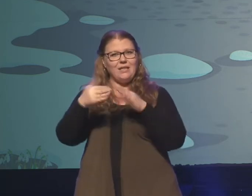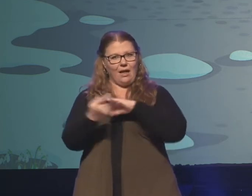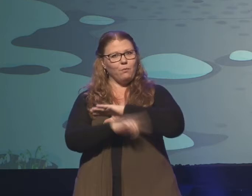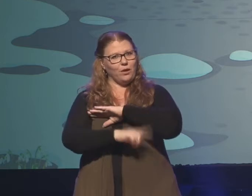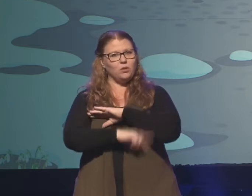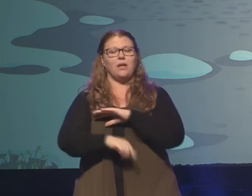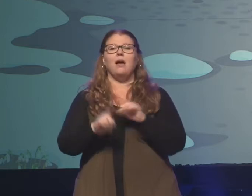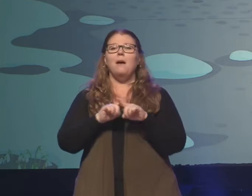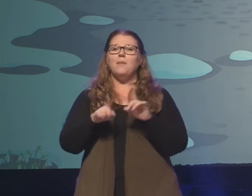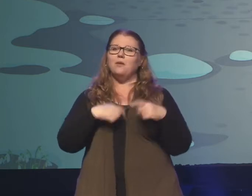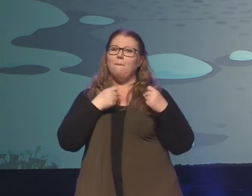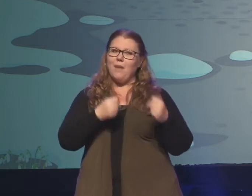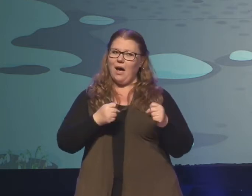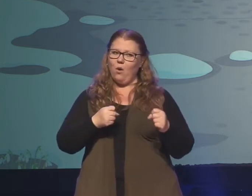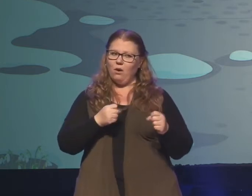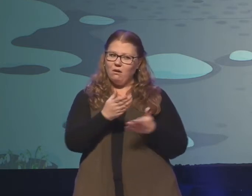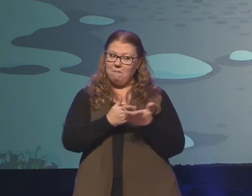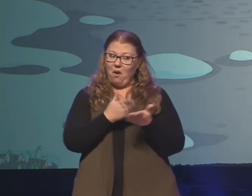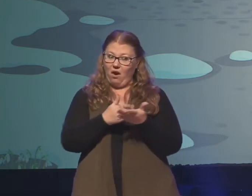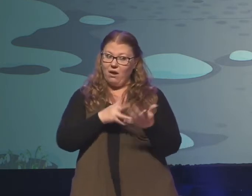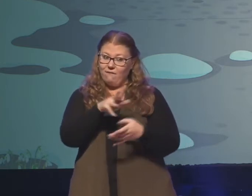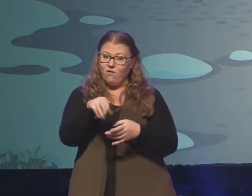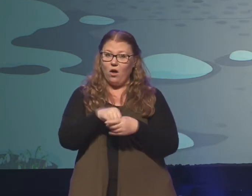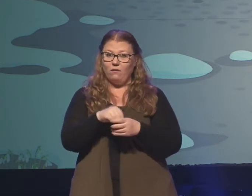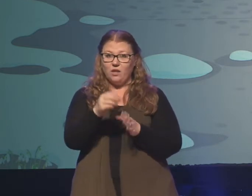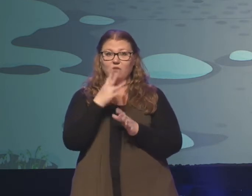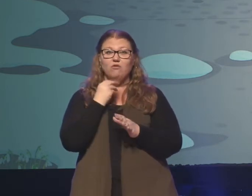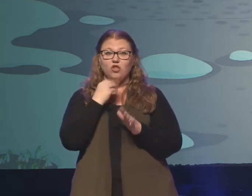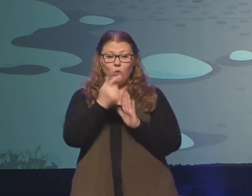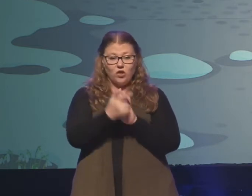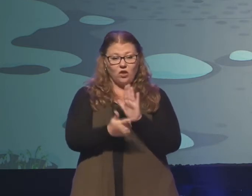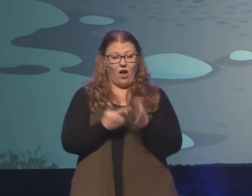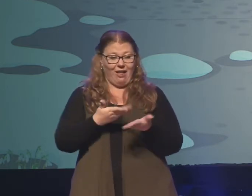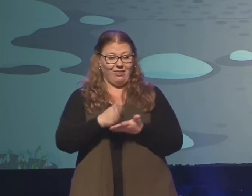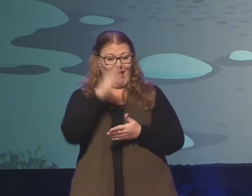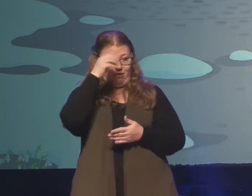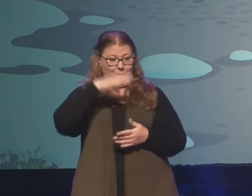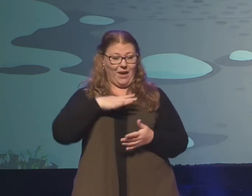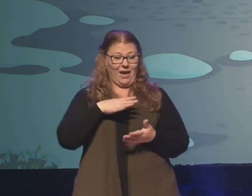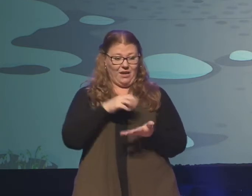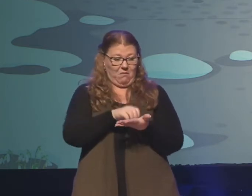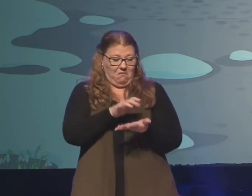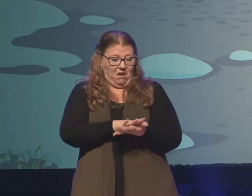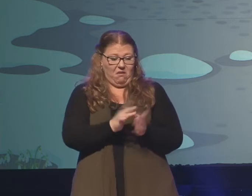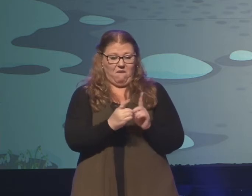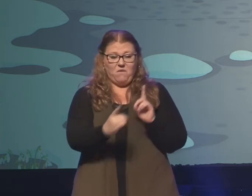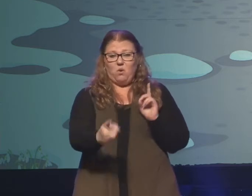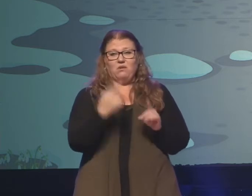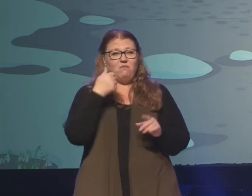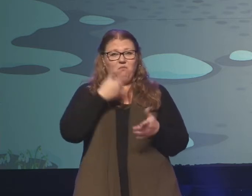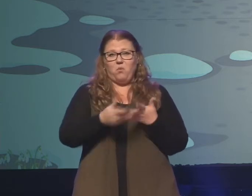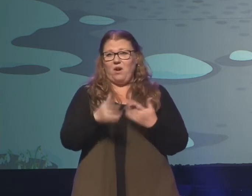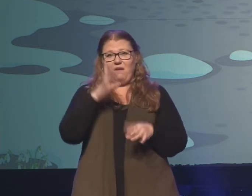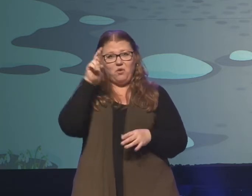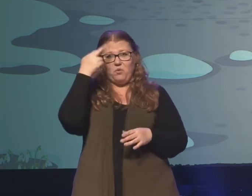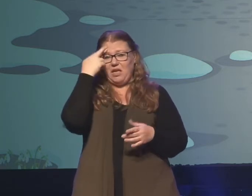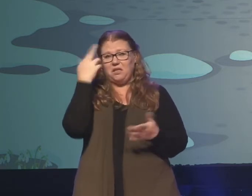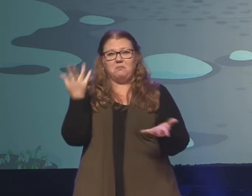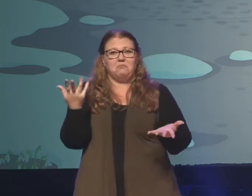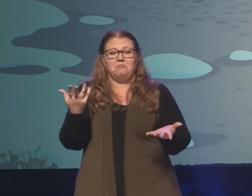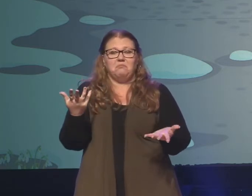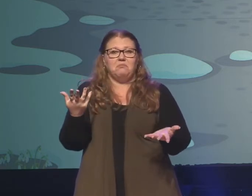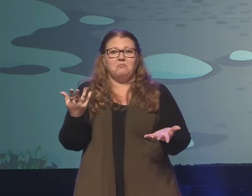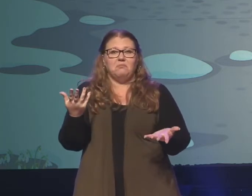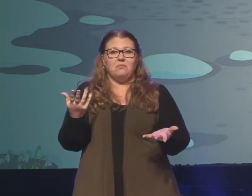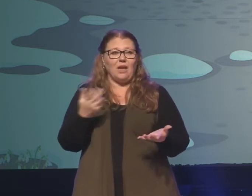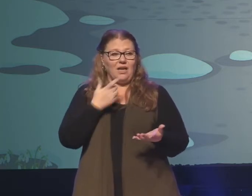the issue. There was a power dynamic, though, because the Jewish law allowed any man to write a bill of divorce for any reason whatsoever. They